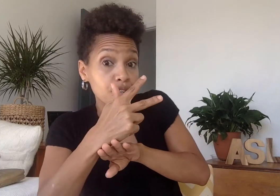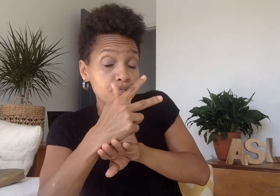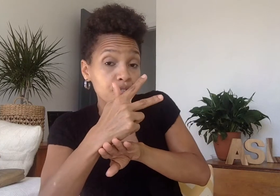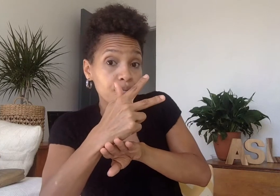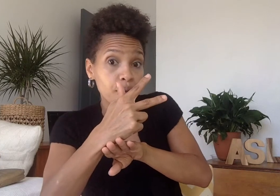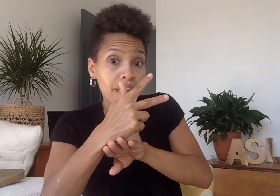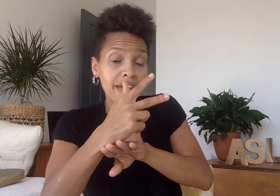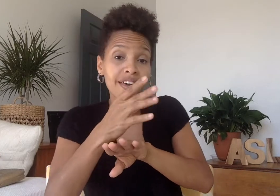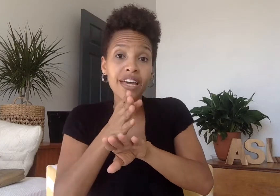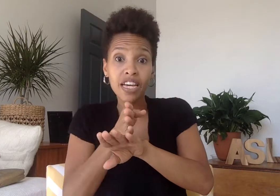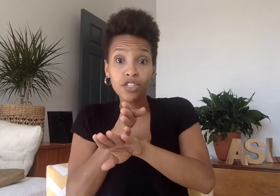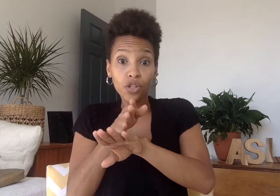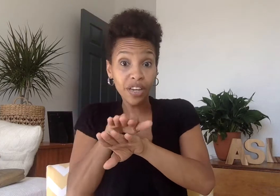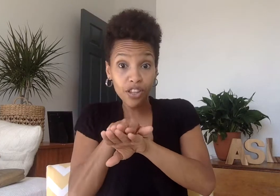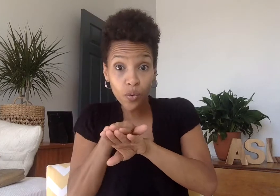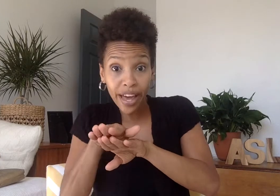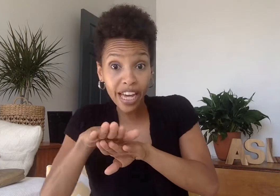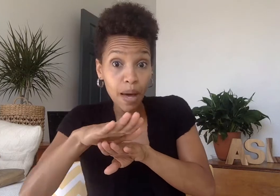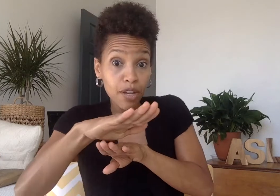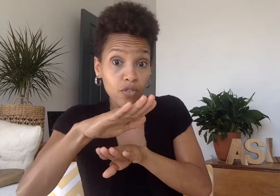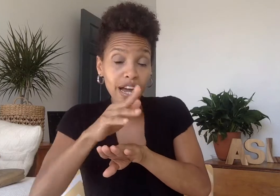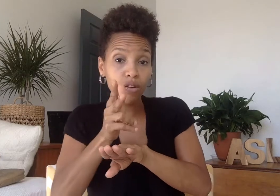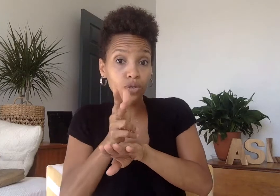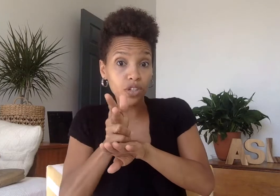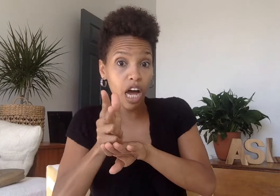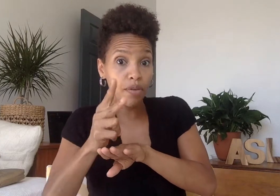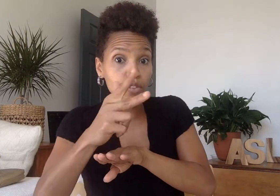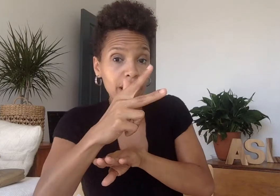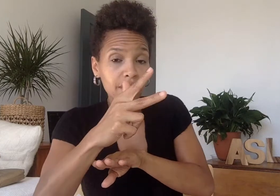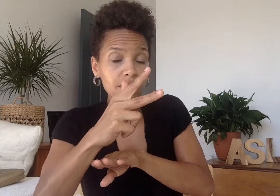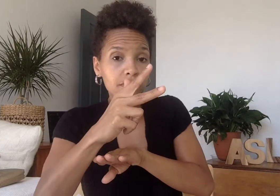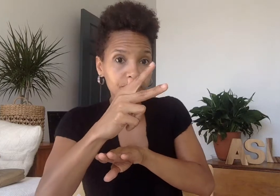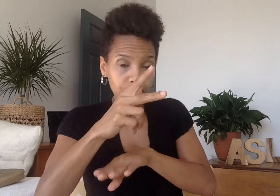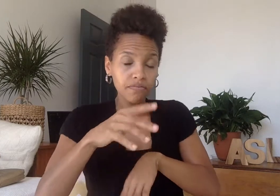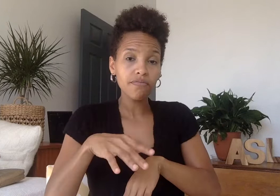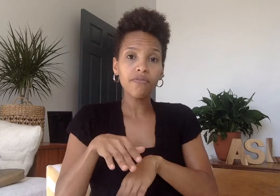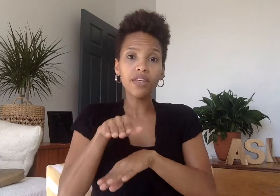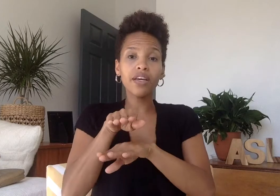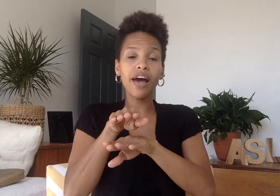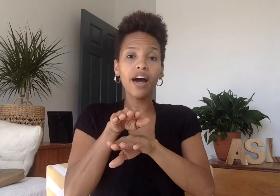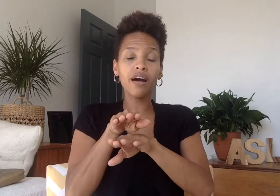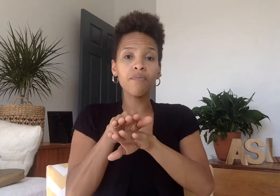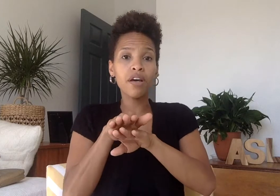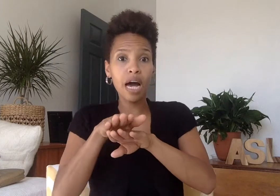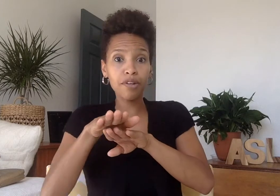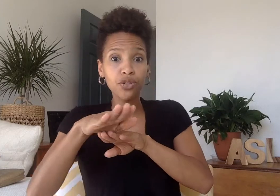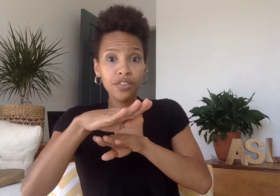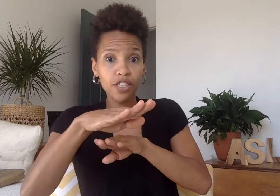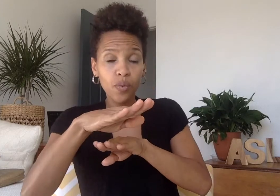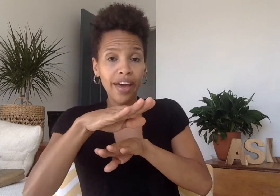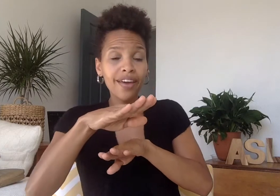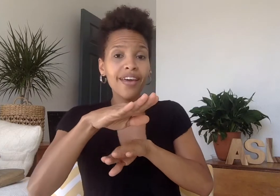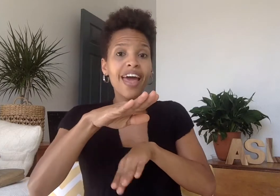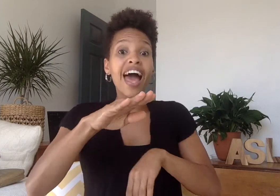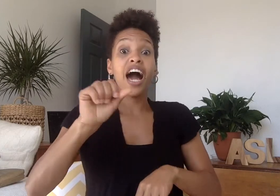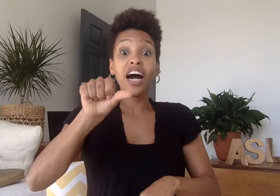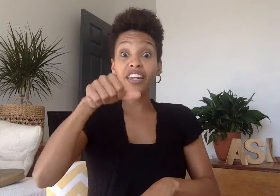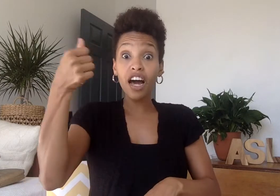curve, okay? So either way, coming around or coming around. I'm going to do it this way.